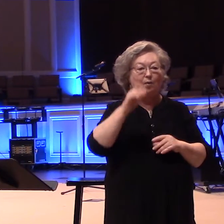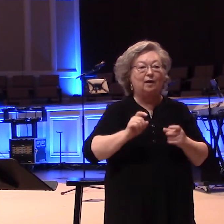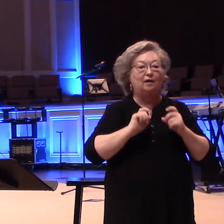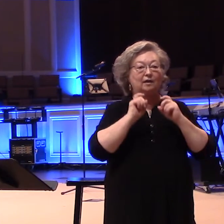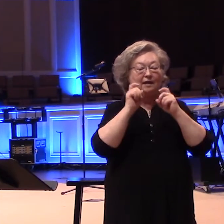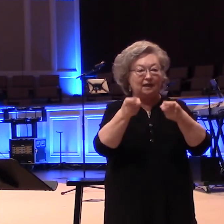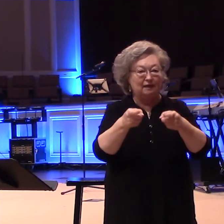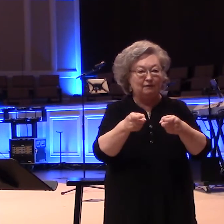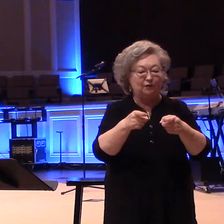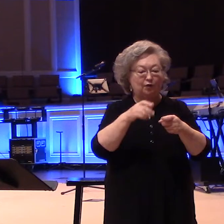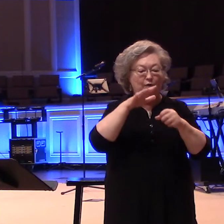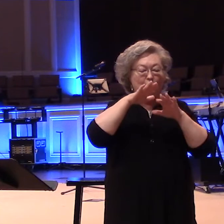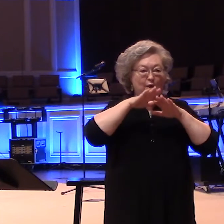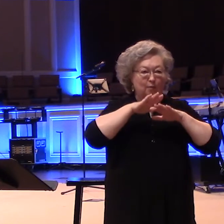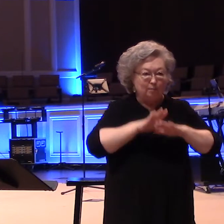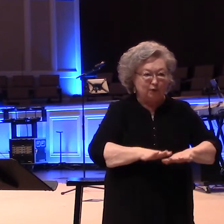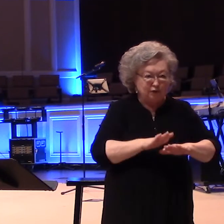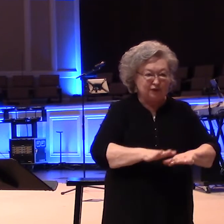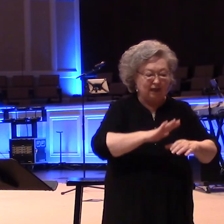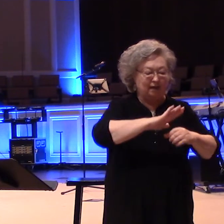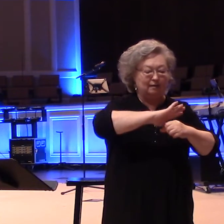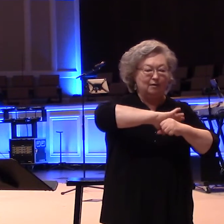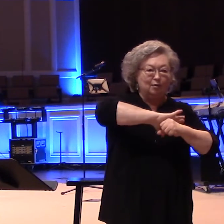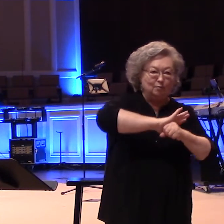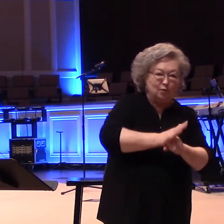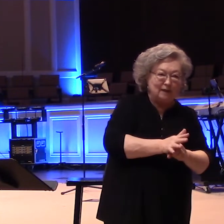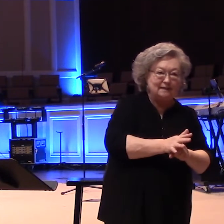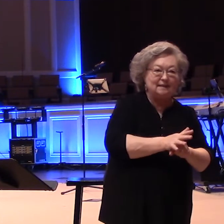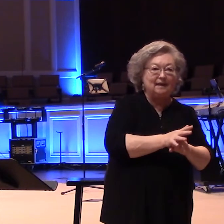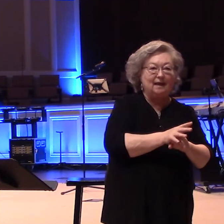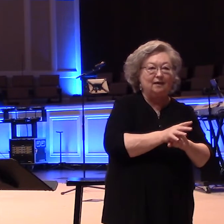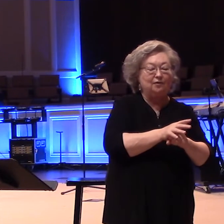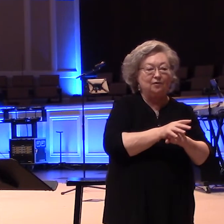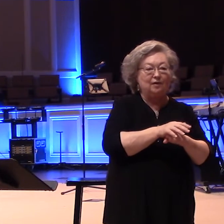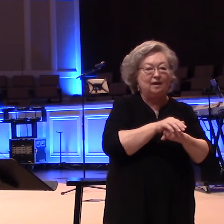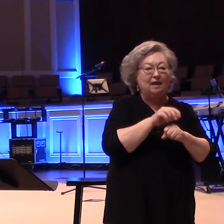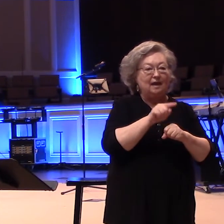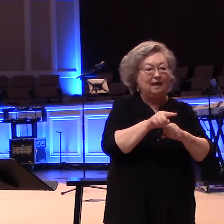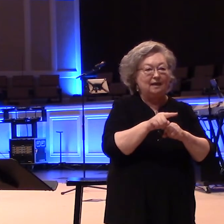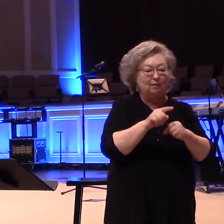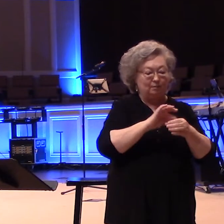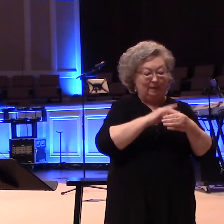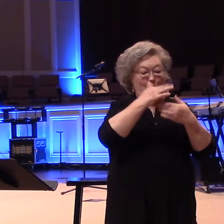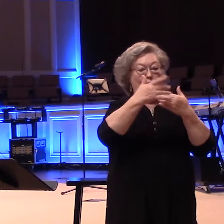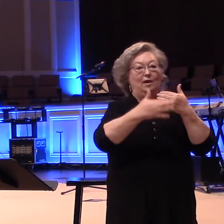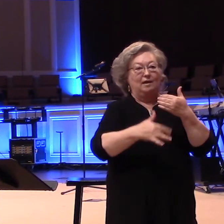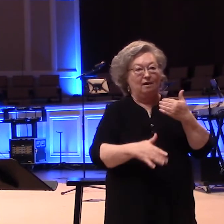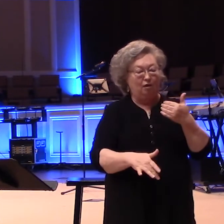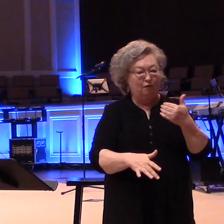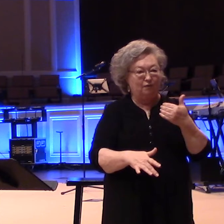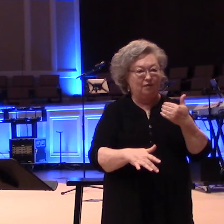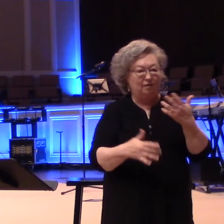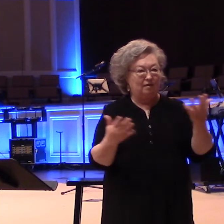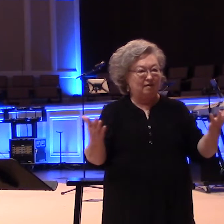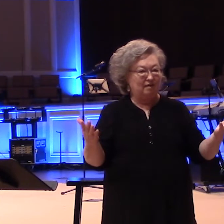will be given to you. Now, what that blessing looks like, that's God's business.